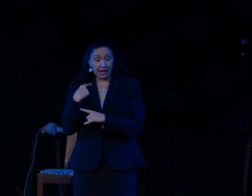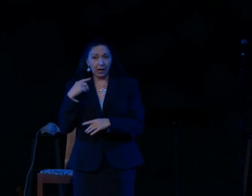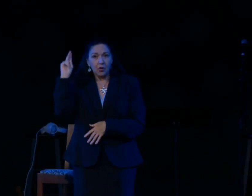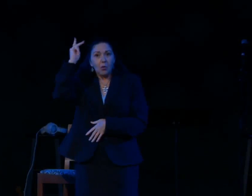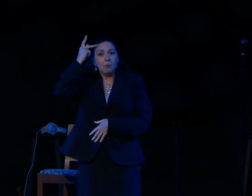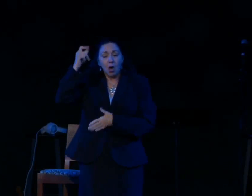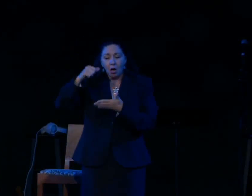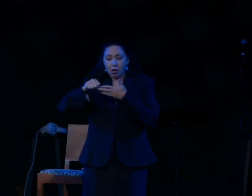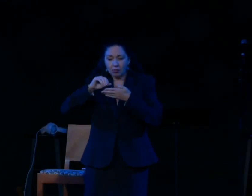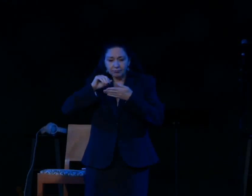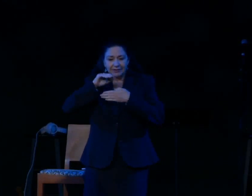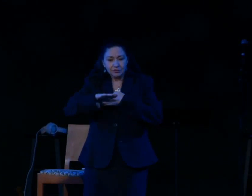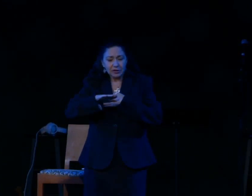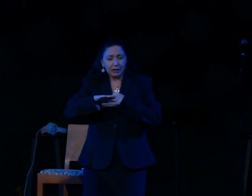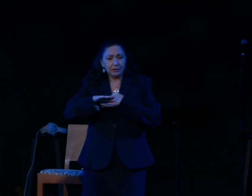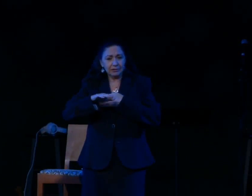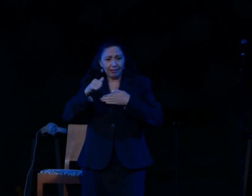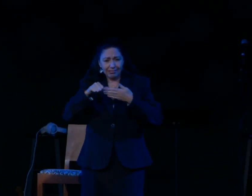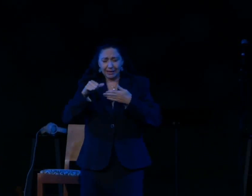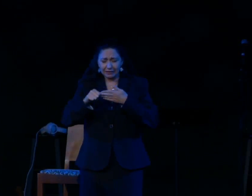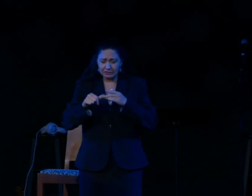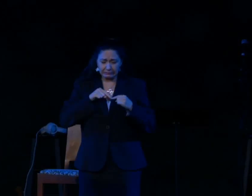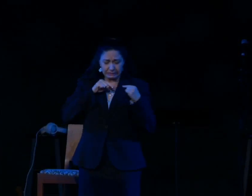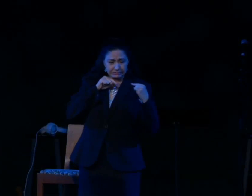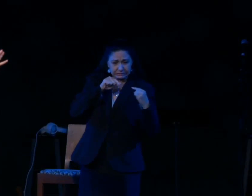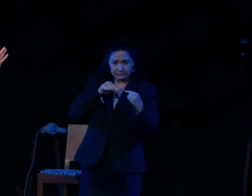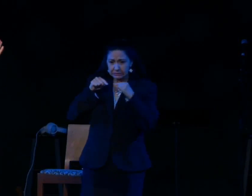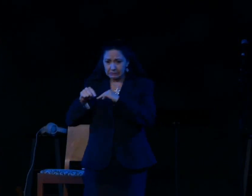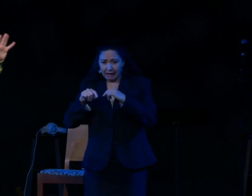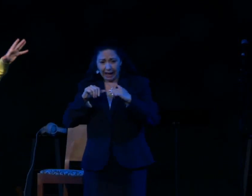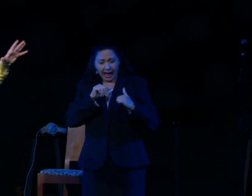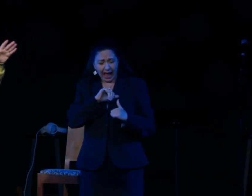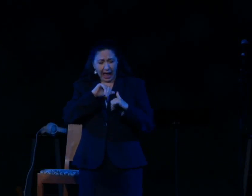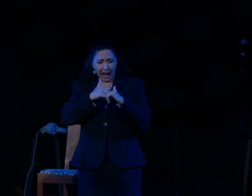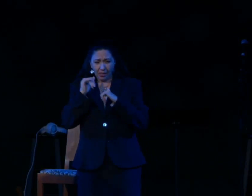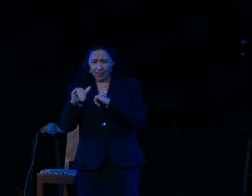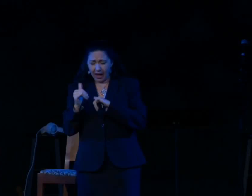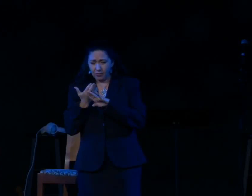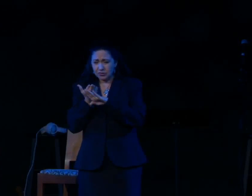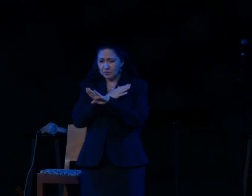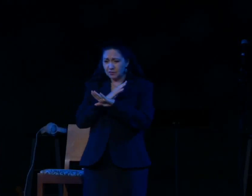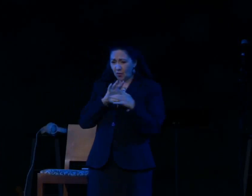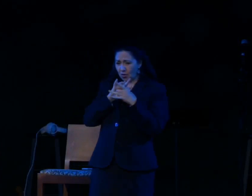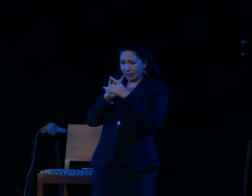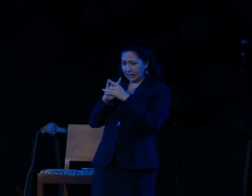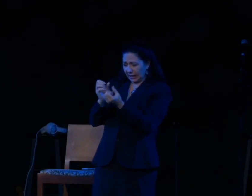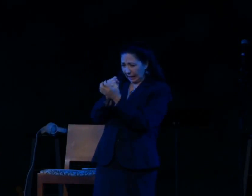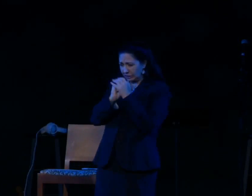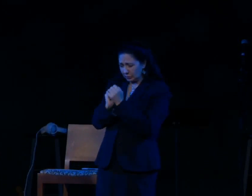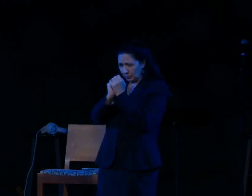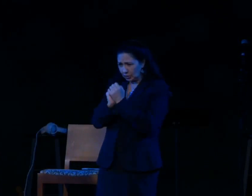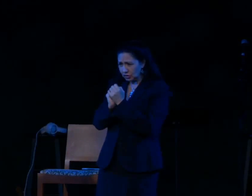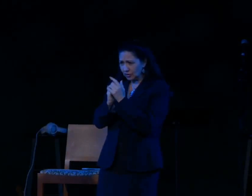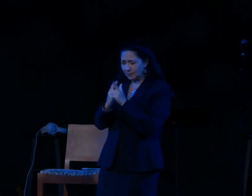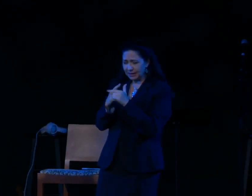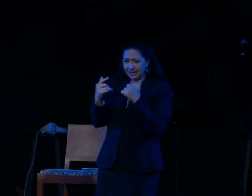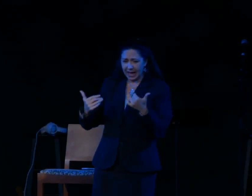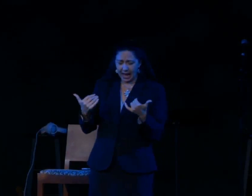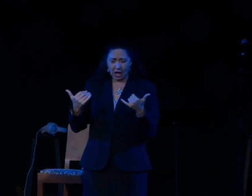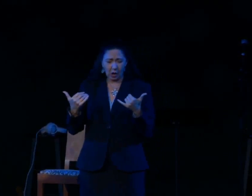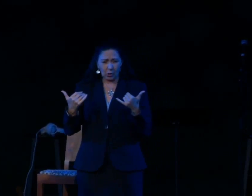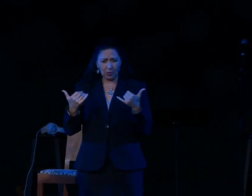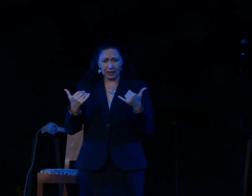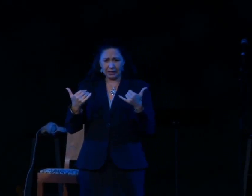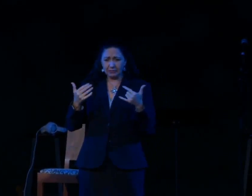cities, he was grappling with ways that sexuality had once been a part of worship, and now he was trying to describe it in such a way that it